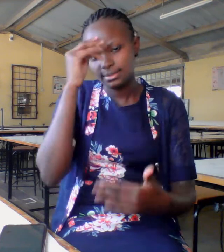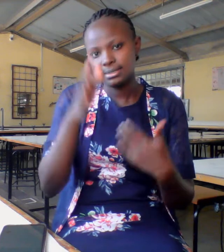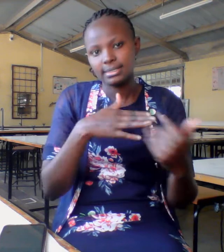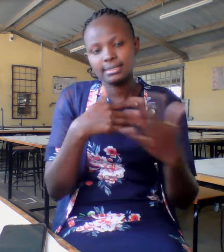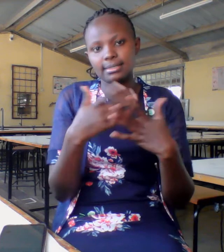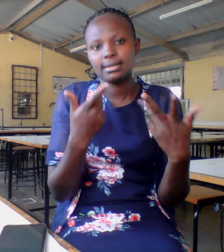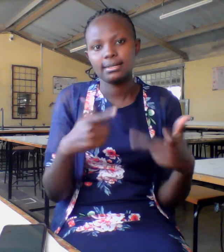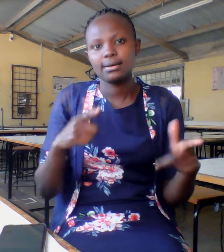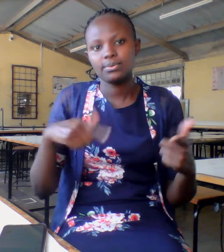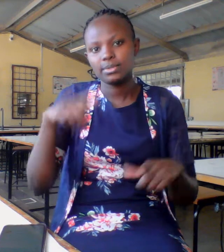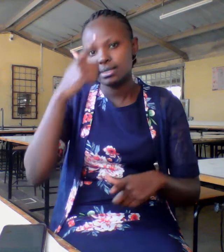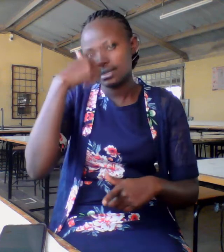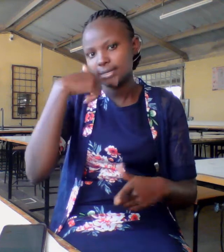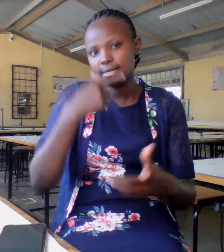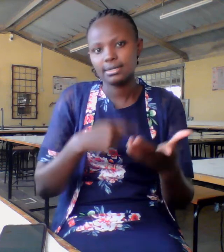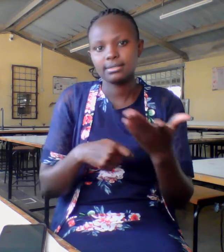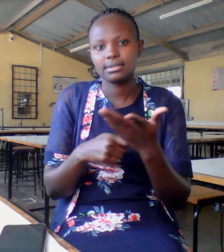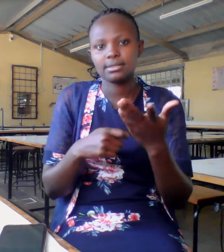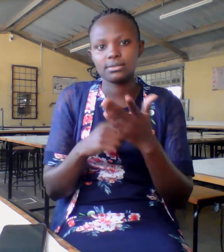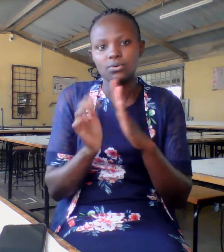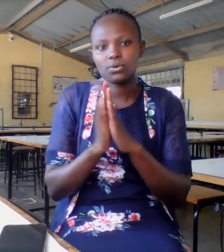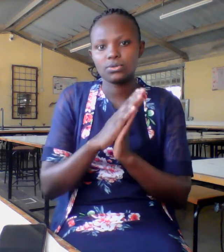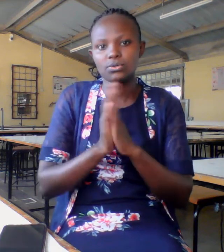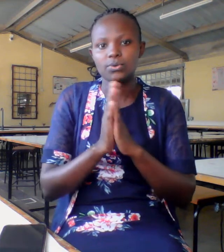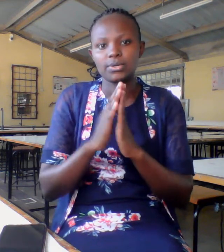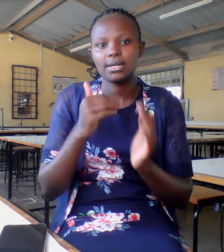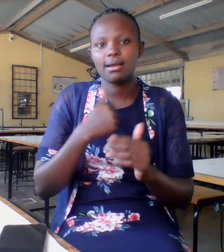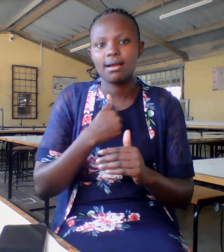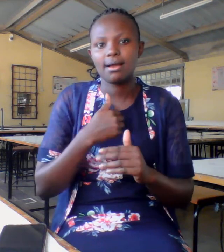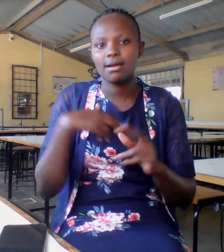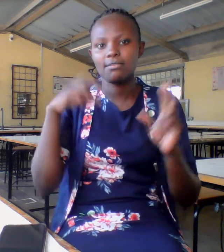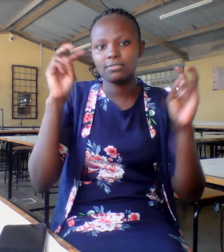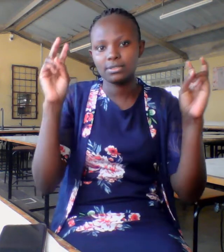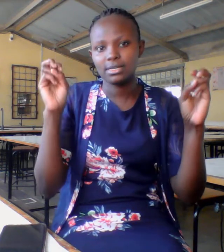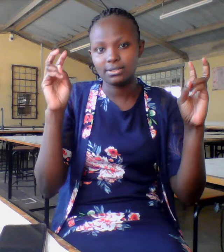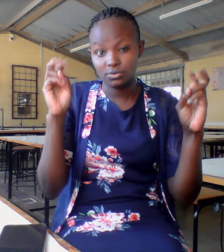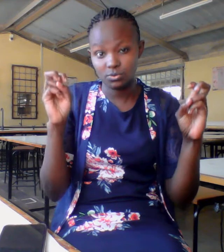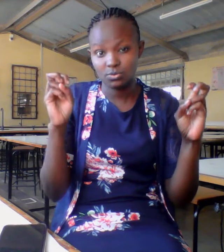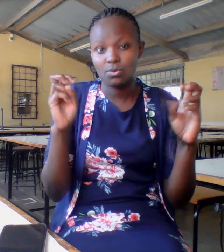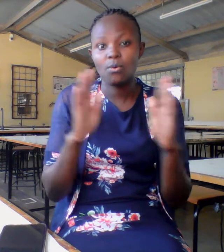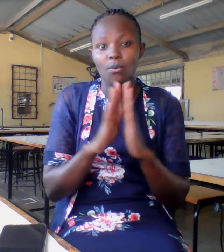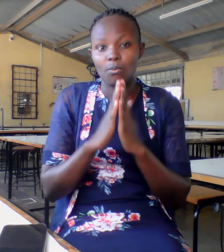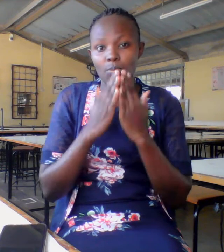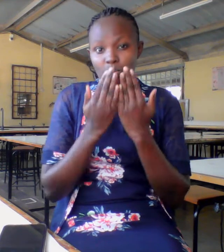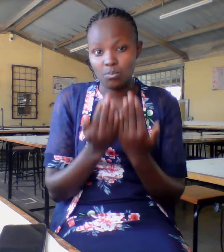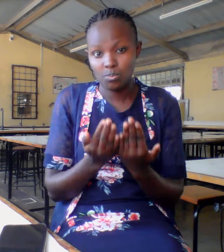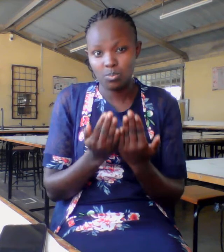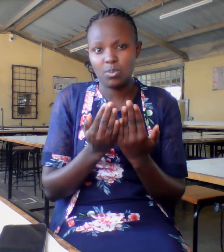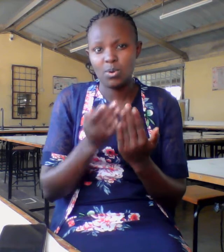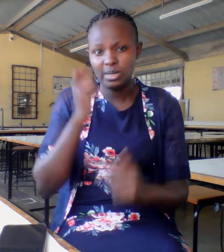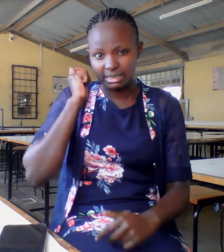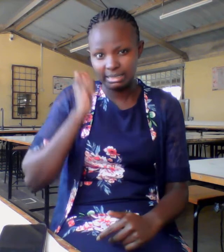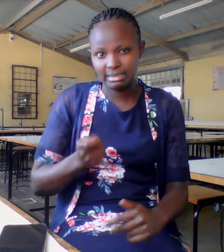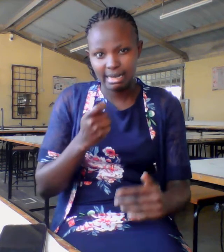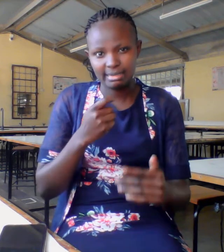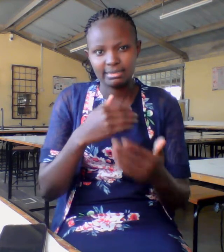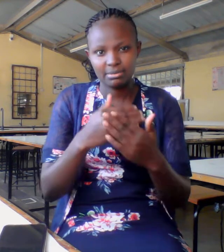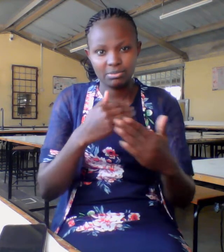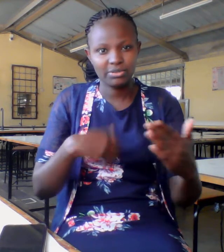story. Title, Never Judge the Book by Its Cover. A rich